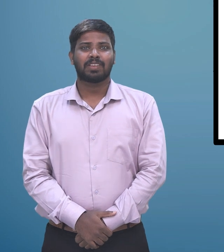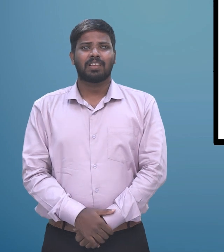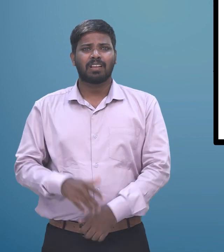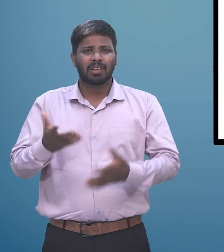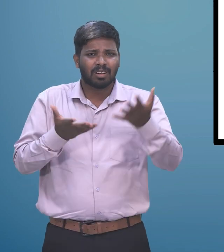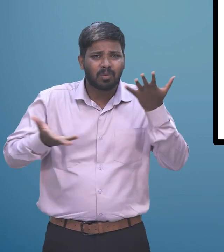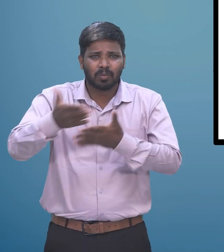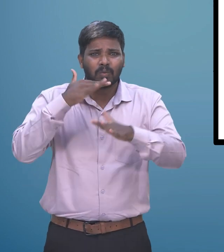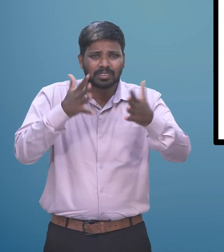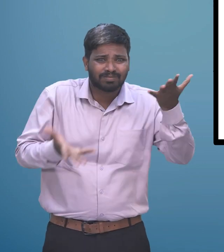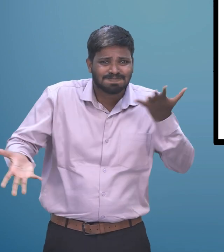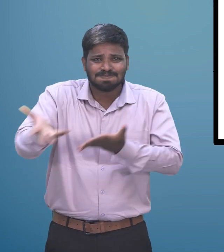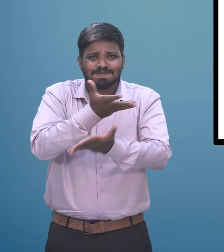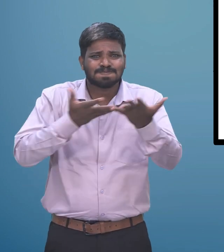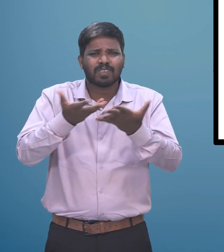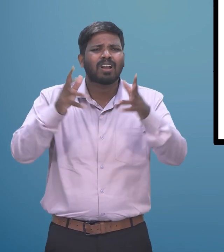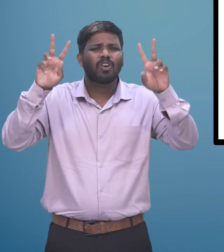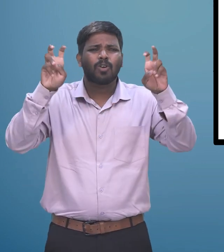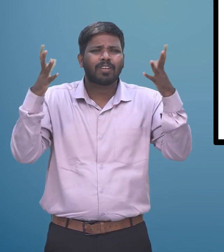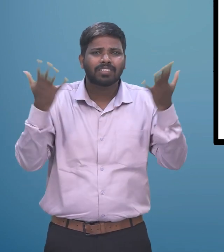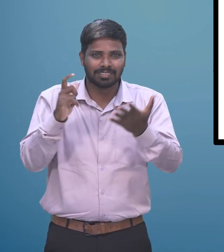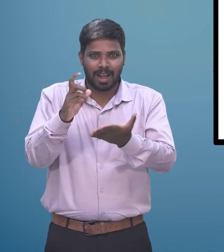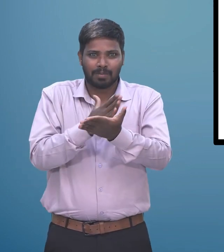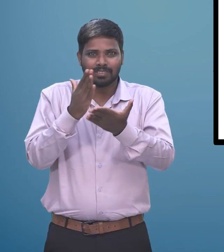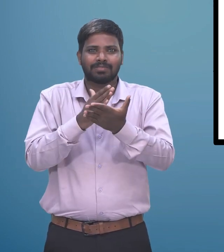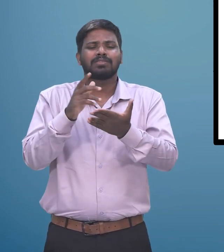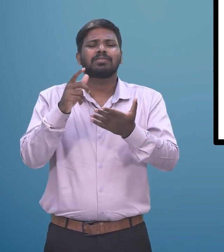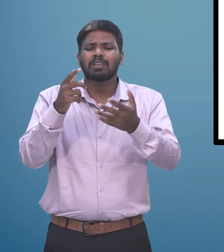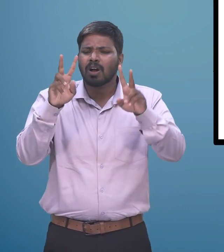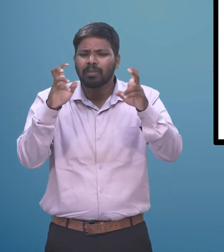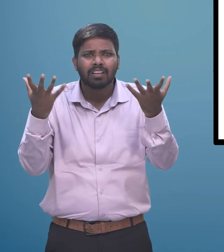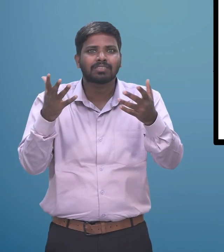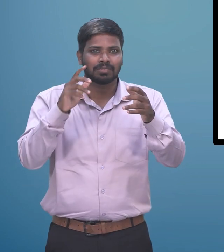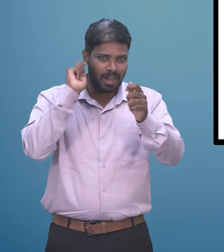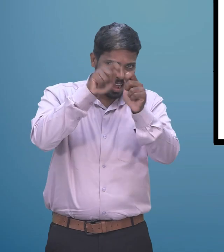1. Conduct a class discussion on the two quotations at the start of the chapter.